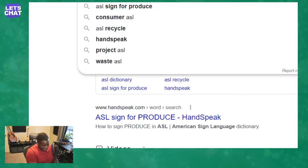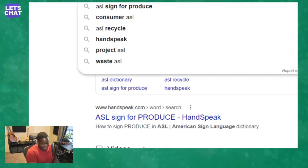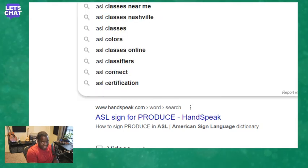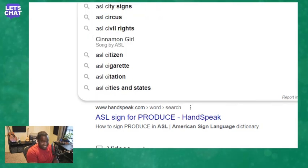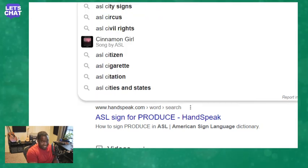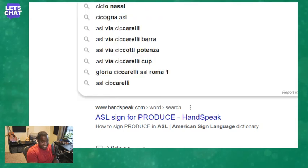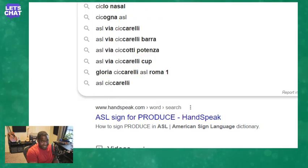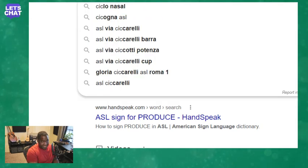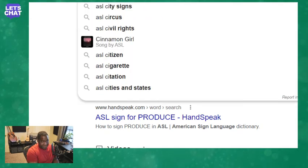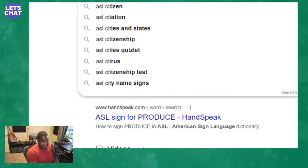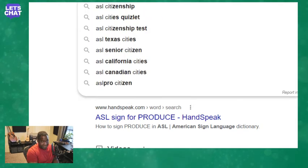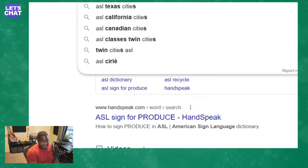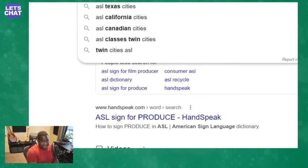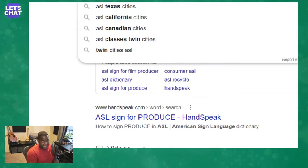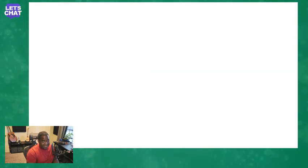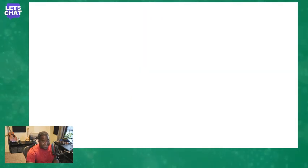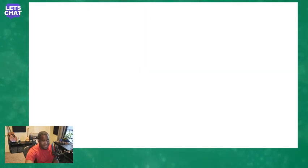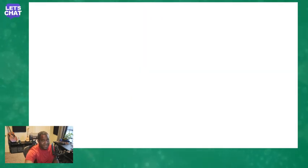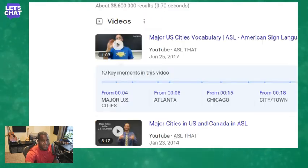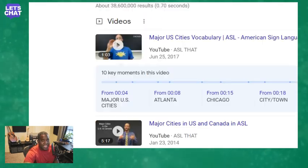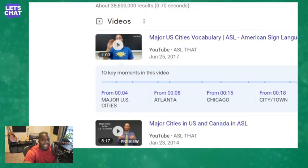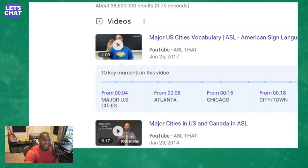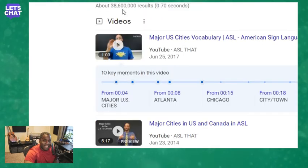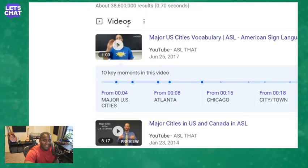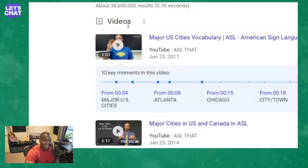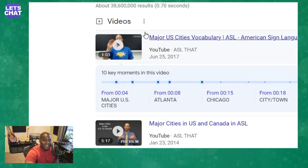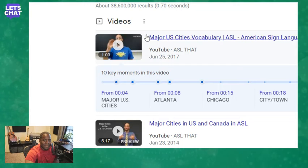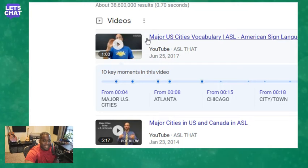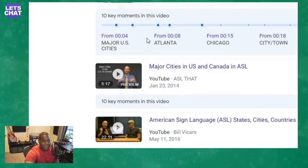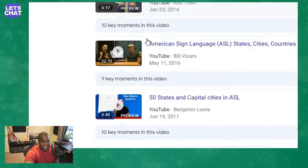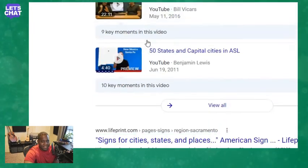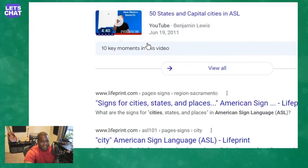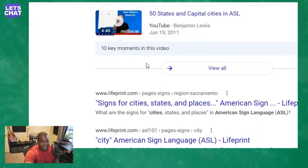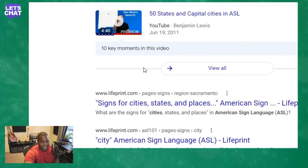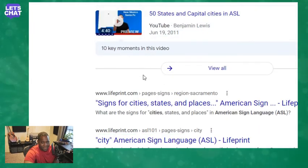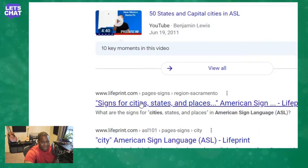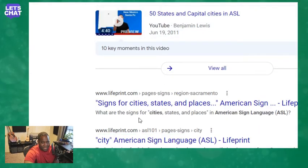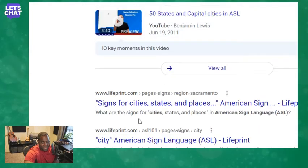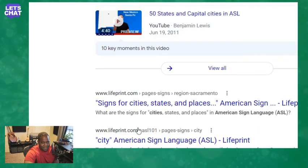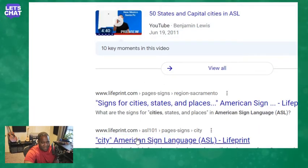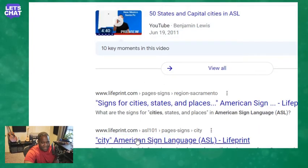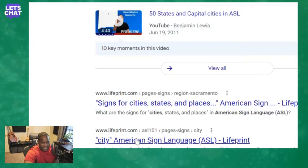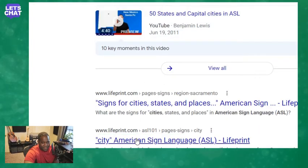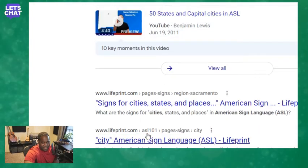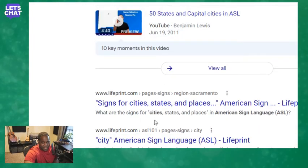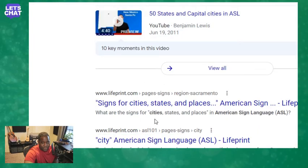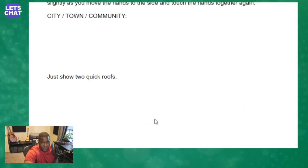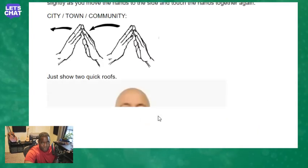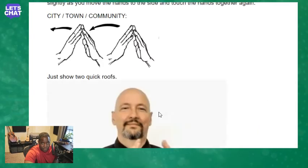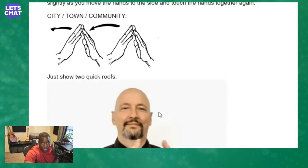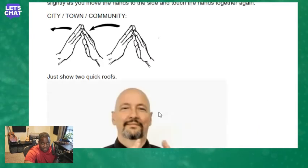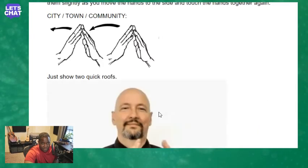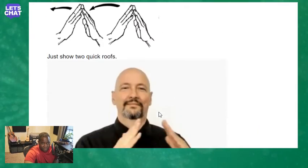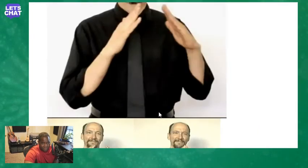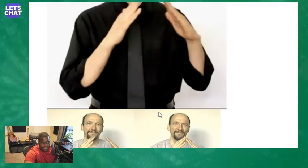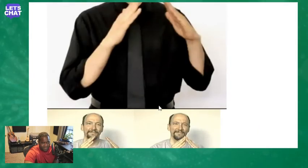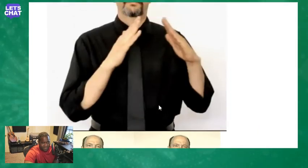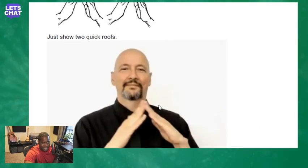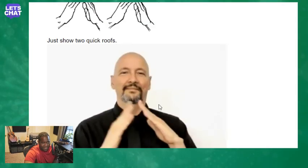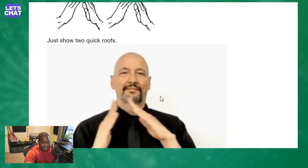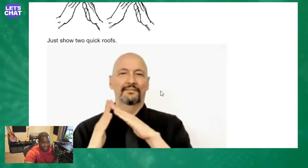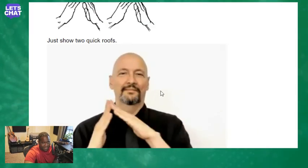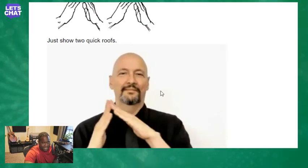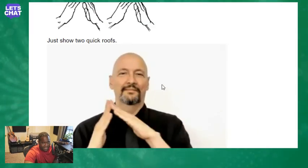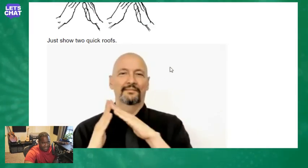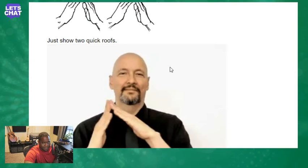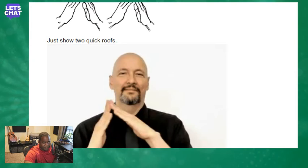So he's saying cities. Cities. He's saying cities, but he means community. And so it's a good correction. So